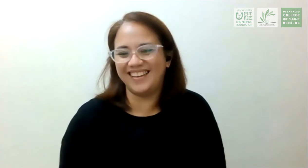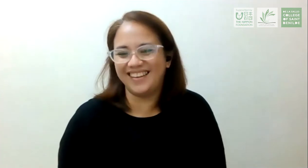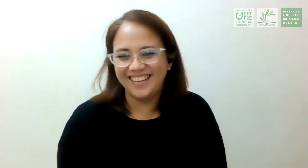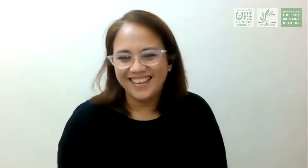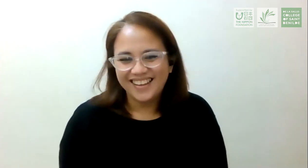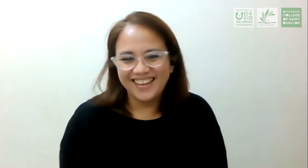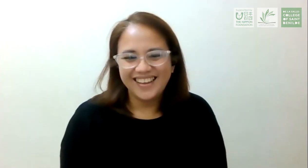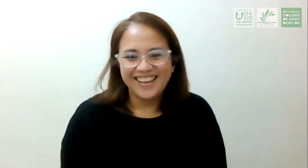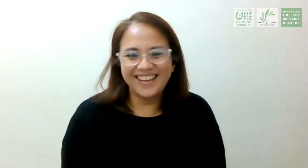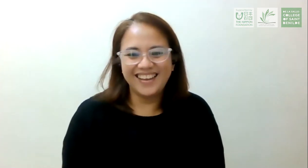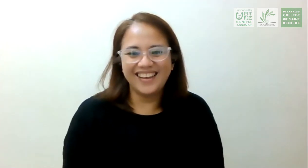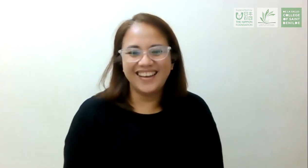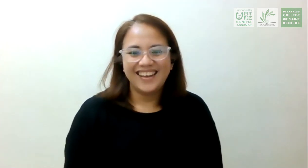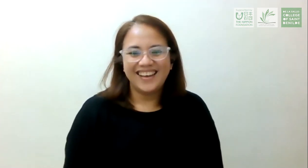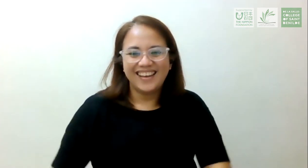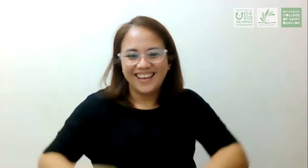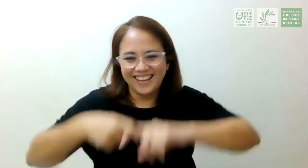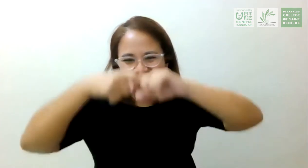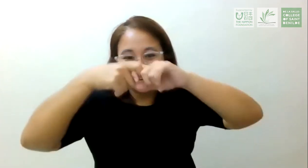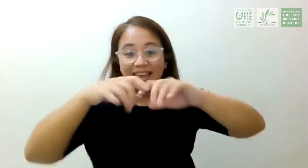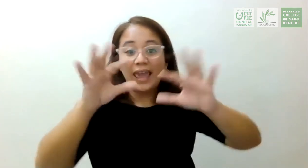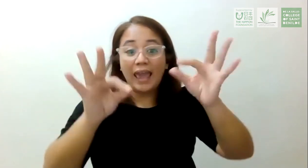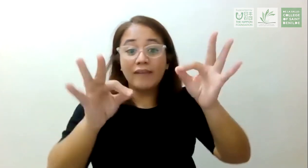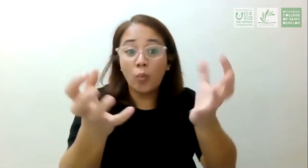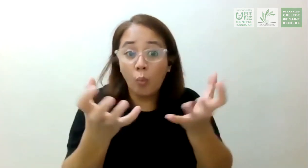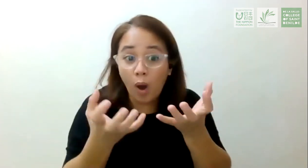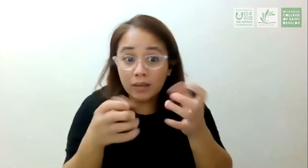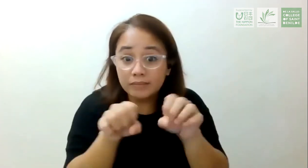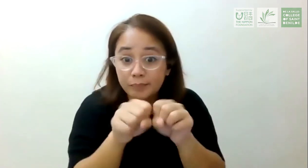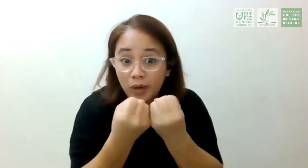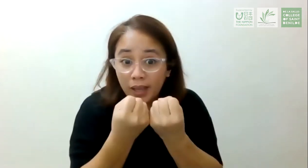And, you know, whenever you want to take a break, I